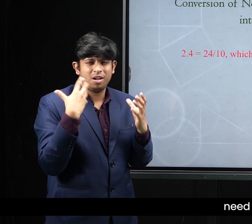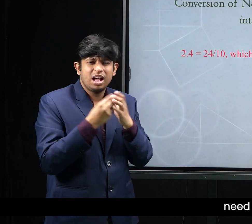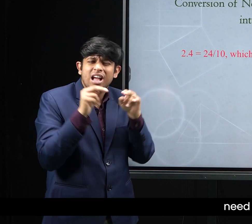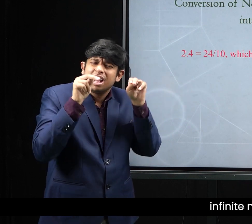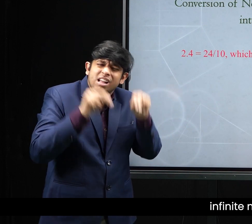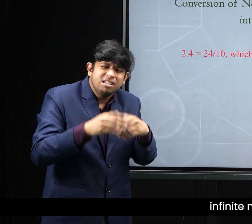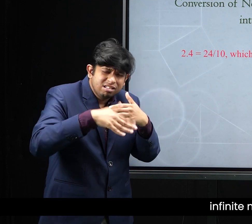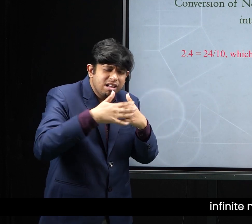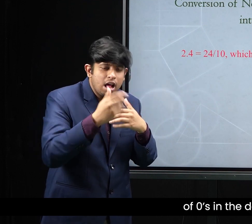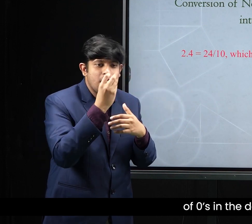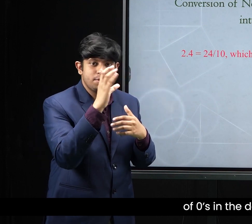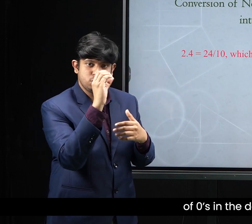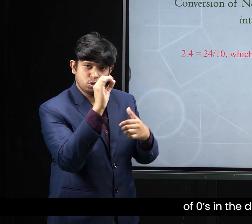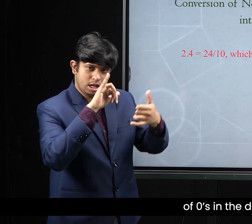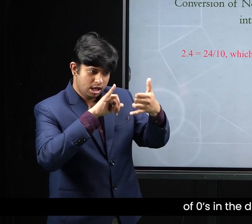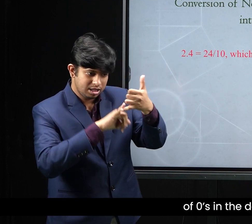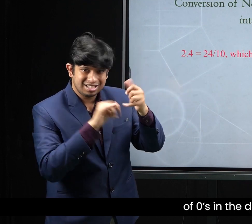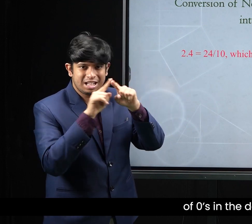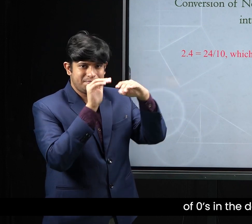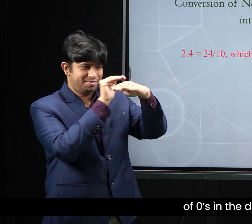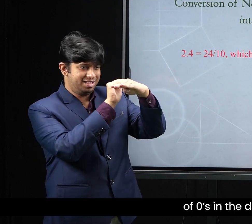need the infinite number of zeros in the denominator.